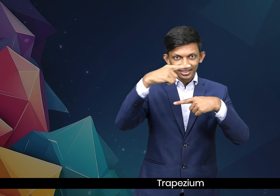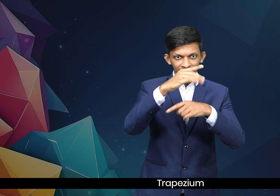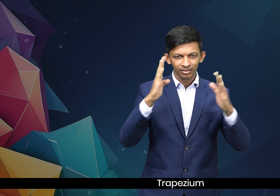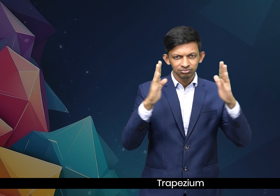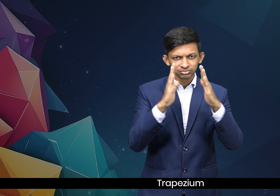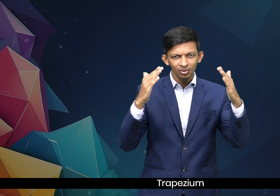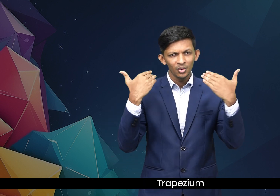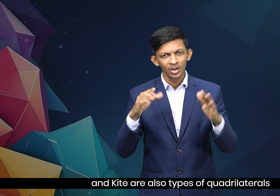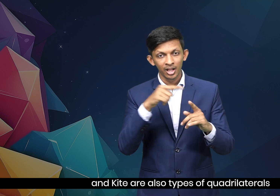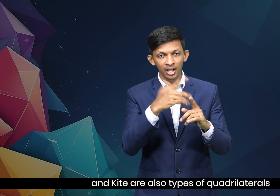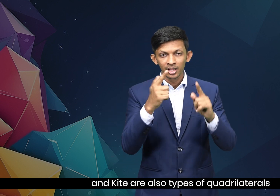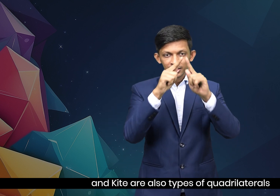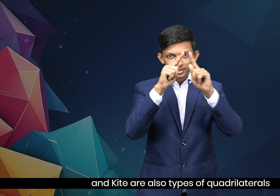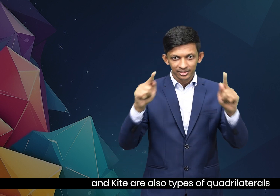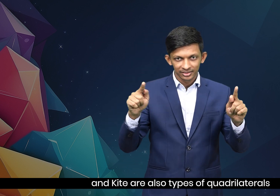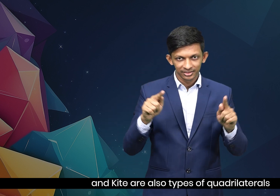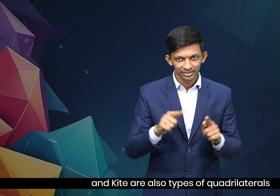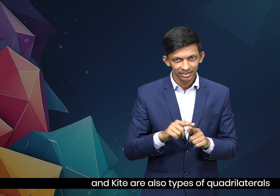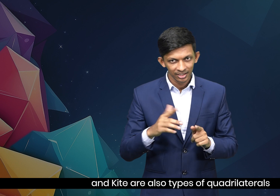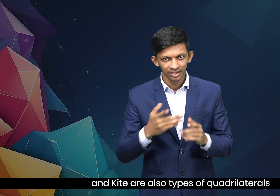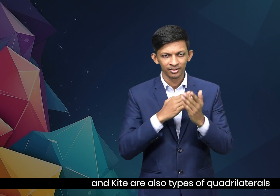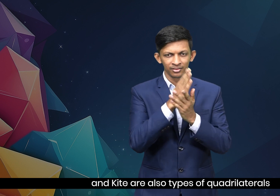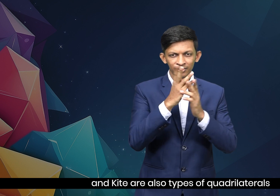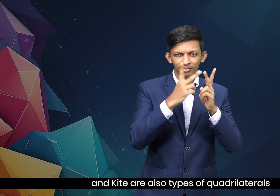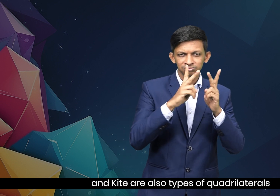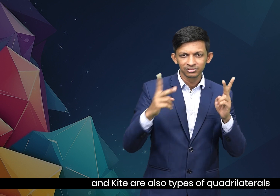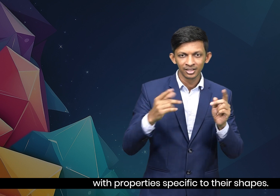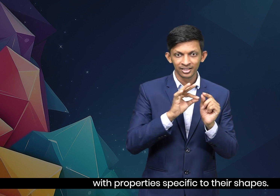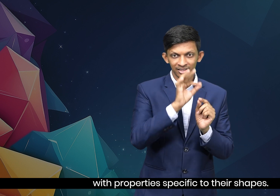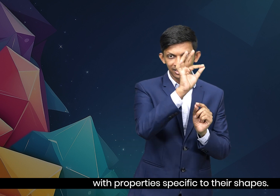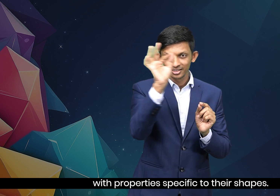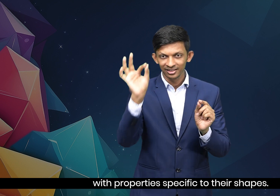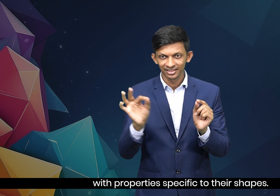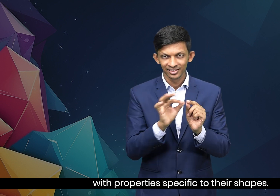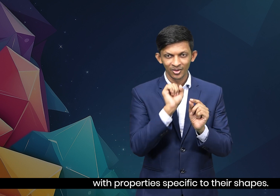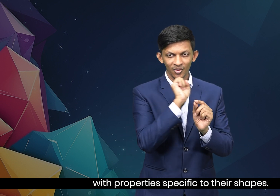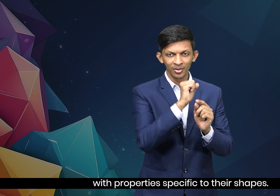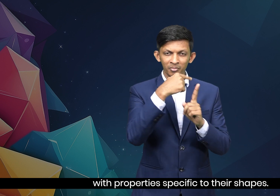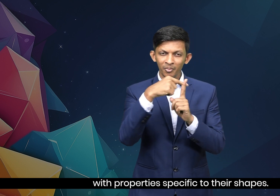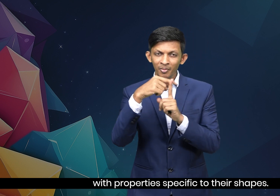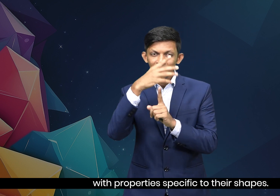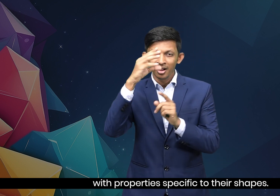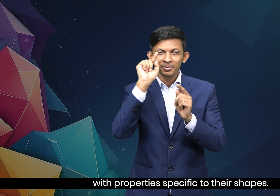Trapezium and kite are also types of quadrilaterals with properties specific to their shapes.